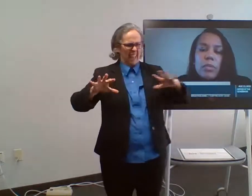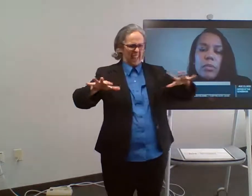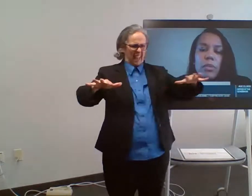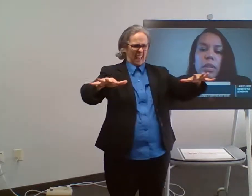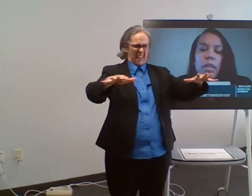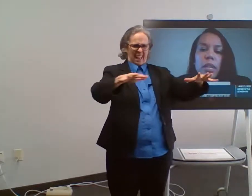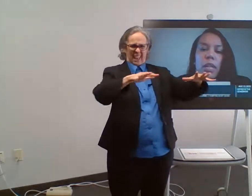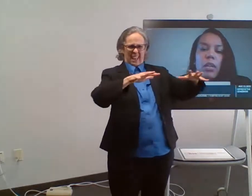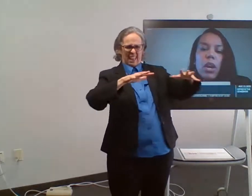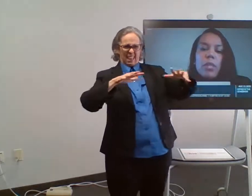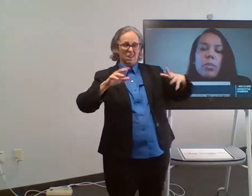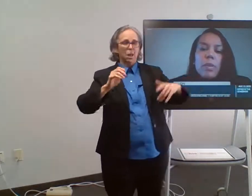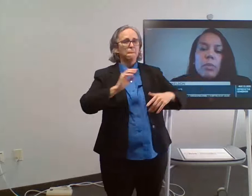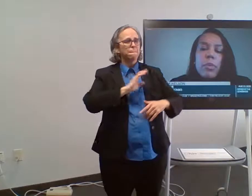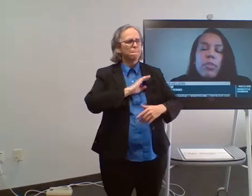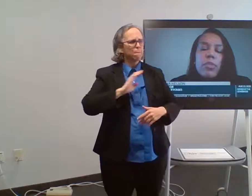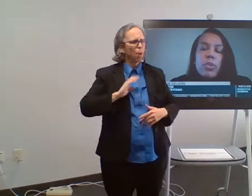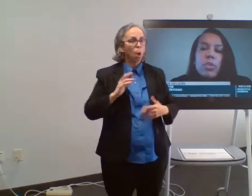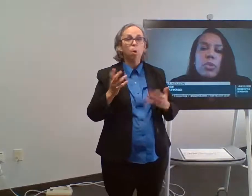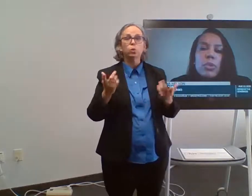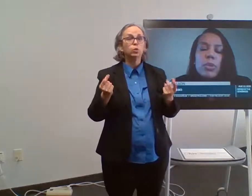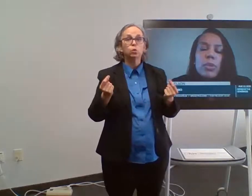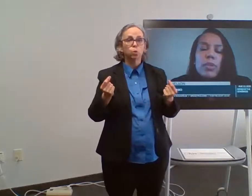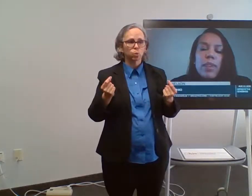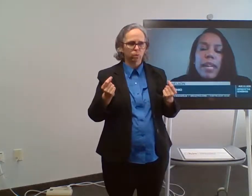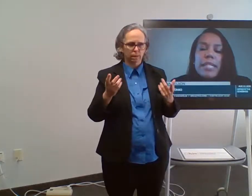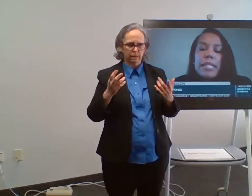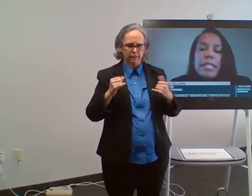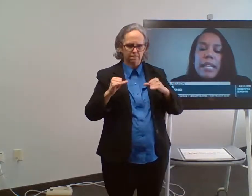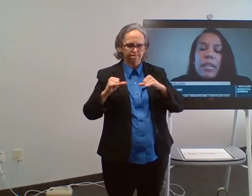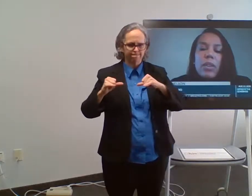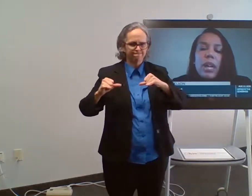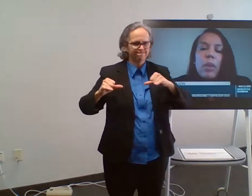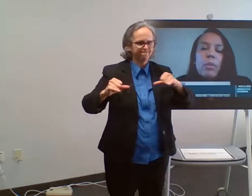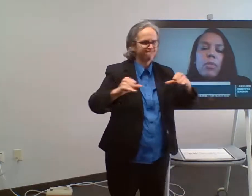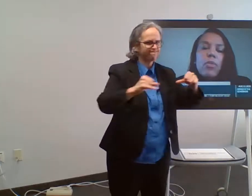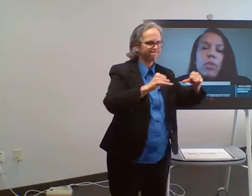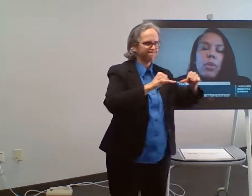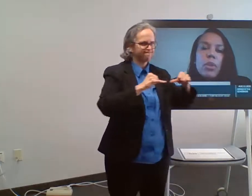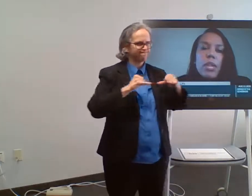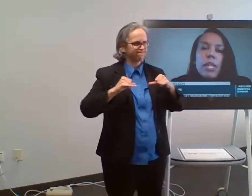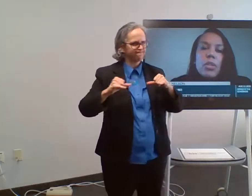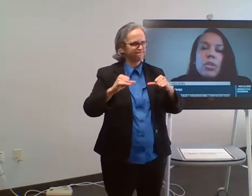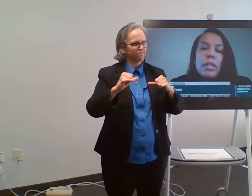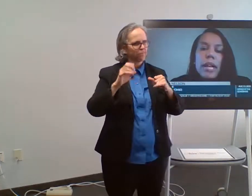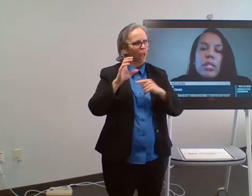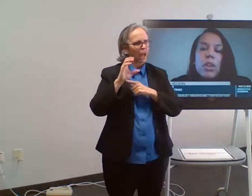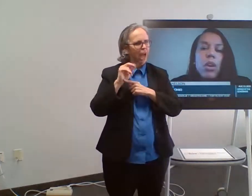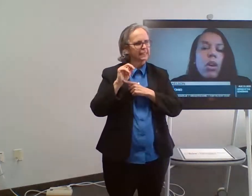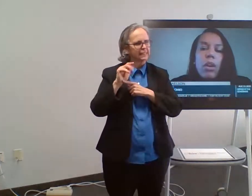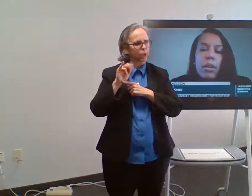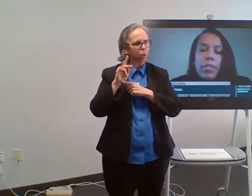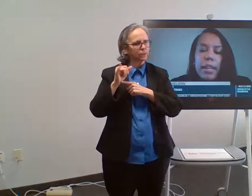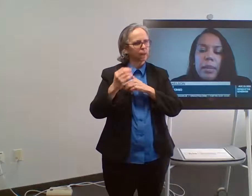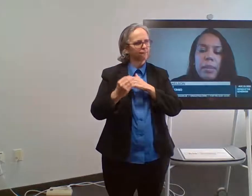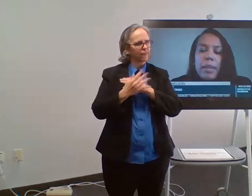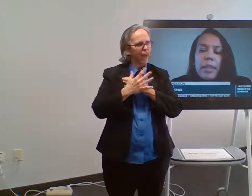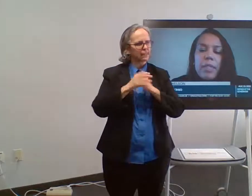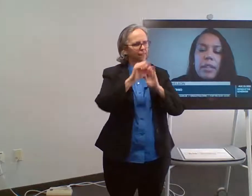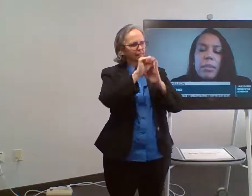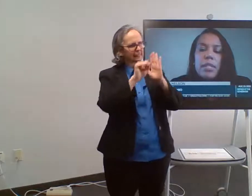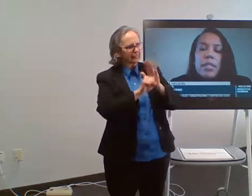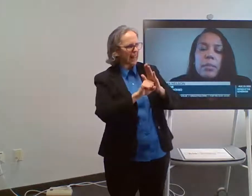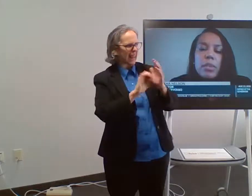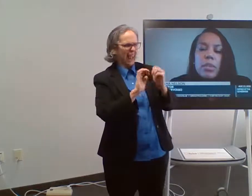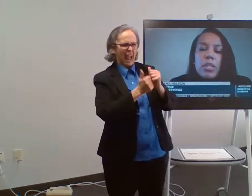work we do. It'll also be important for this group to advise the state on how we move forward and utilize all that can be